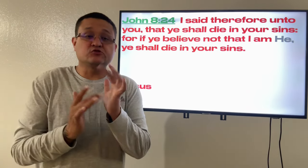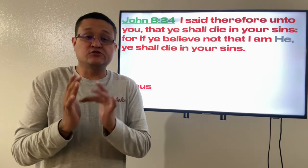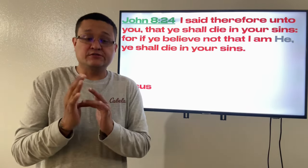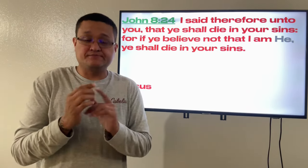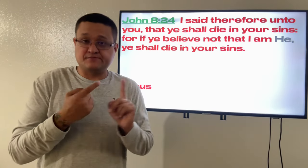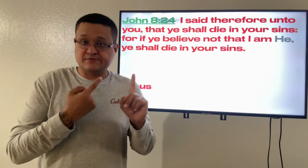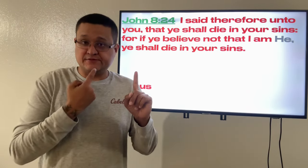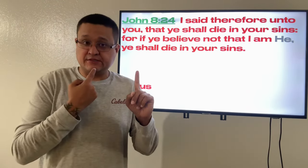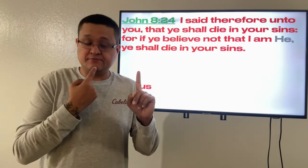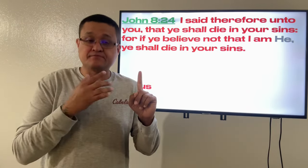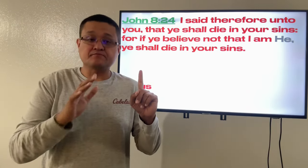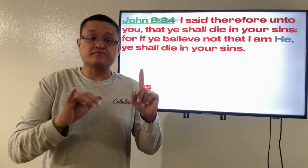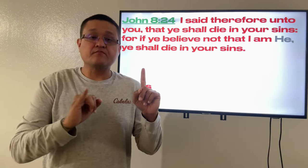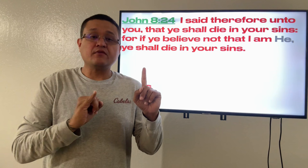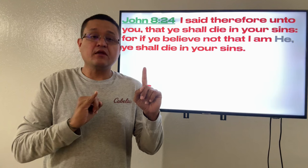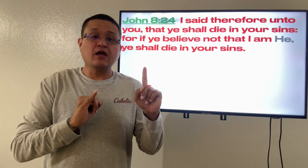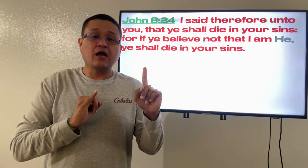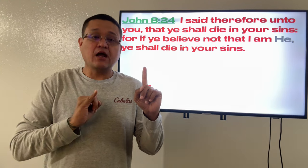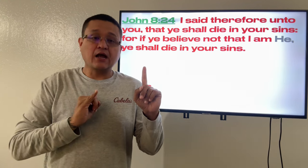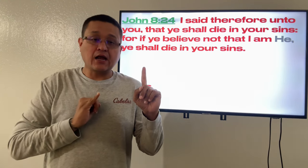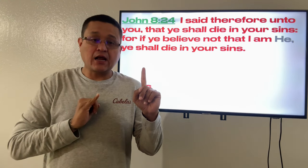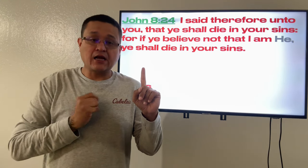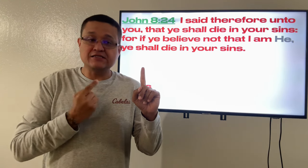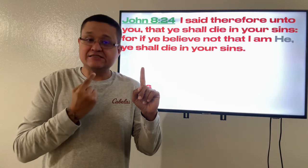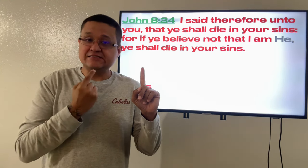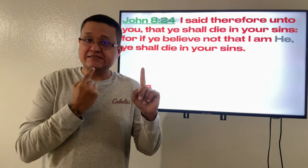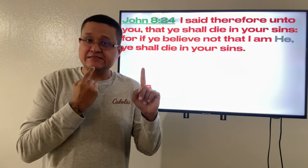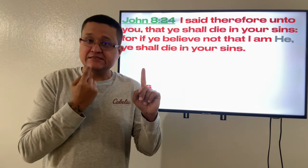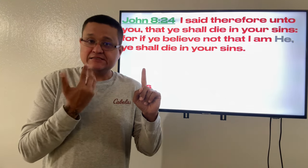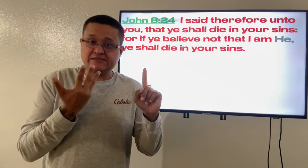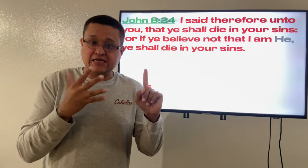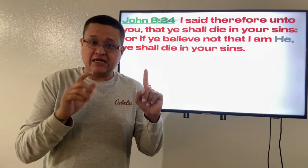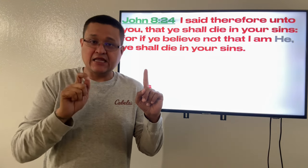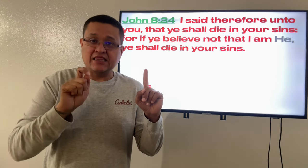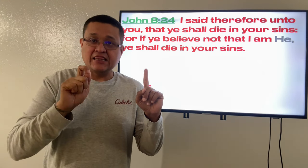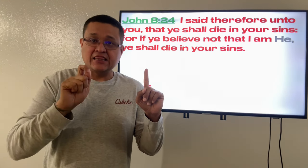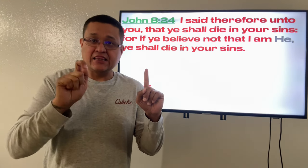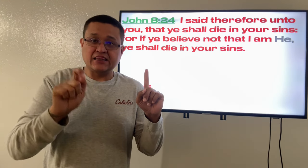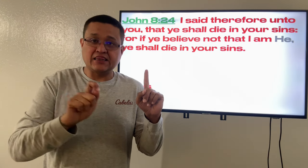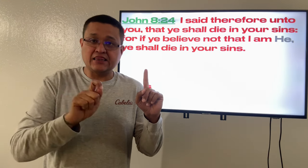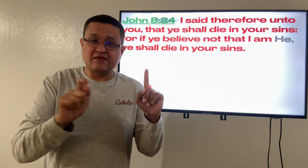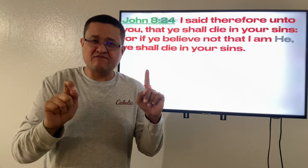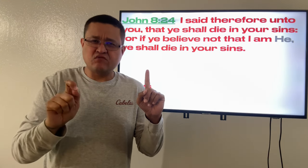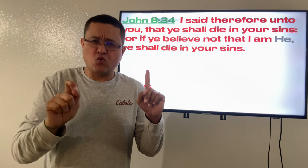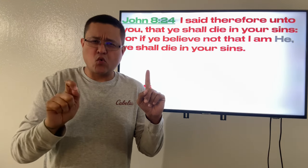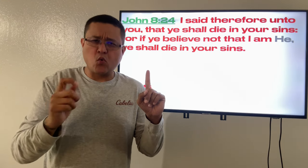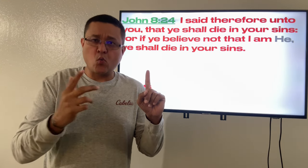Okay, so Jesus is saying, I said, therefore,